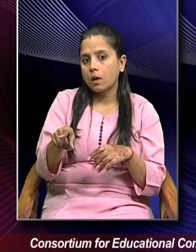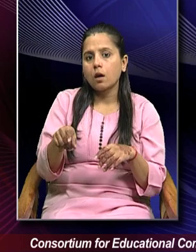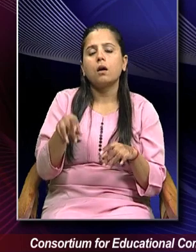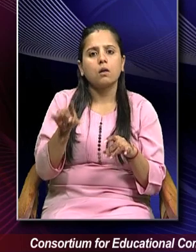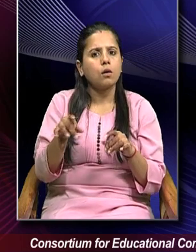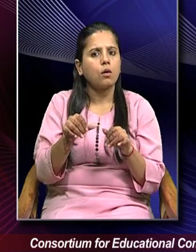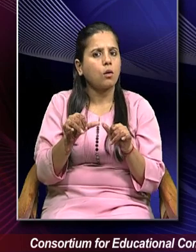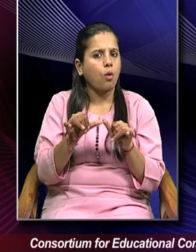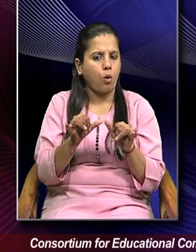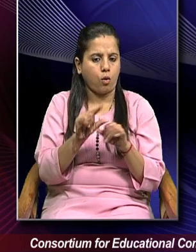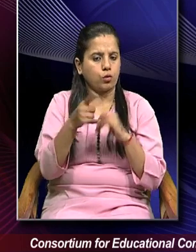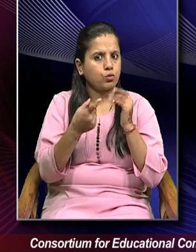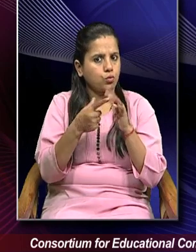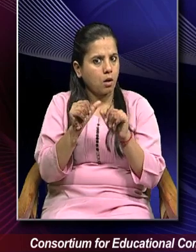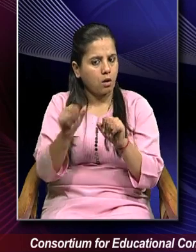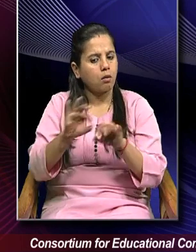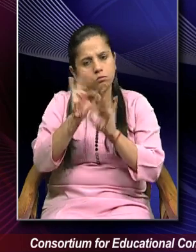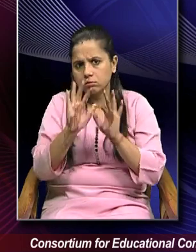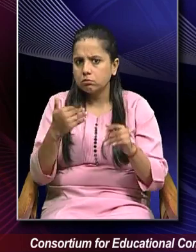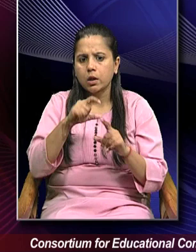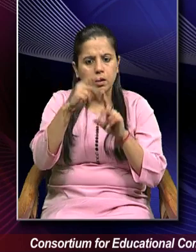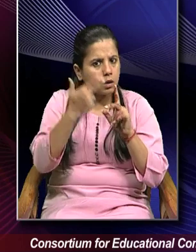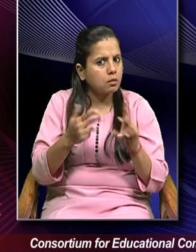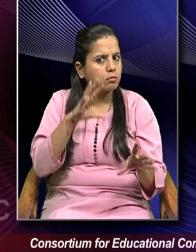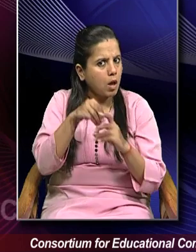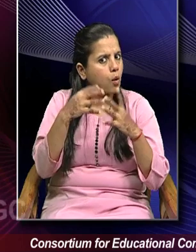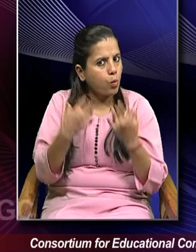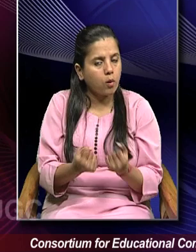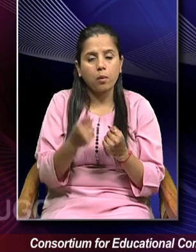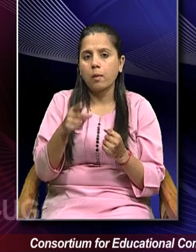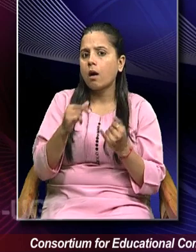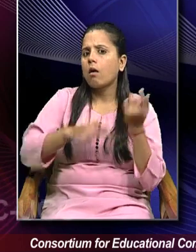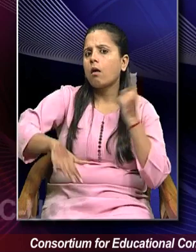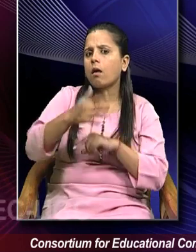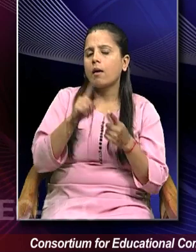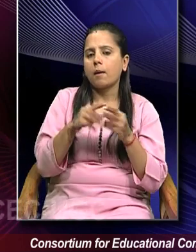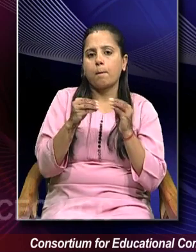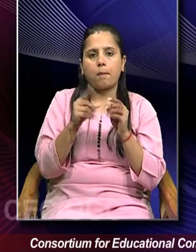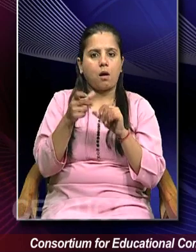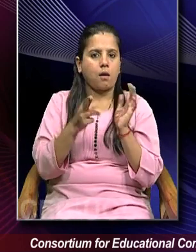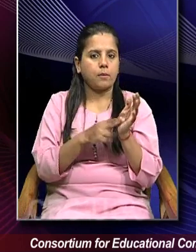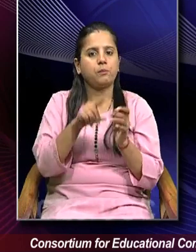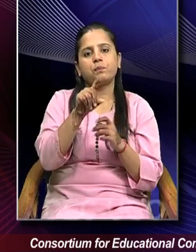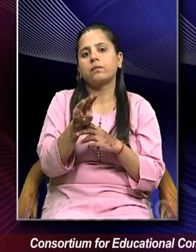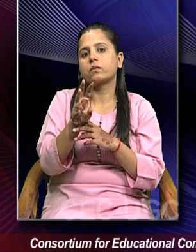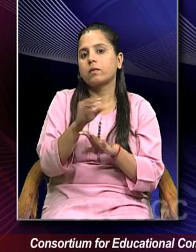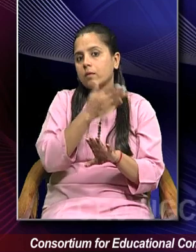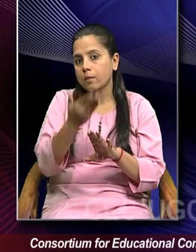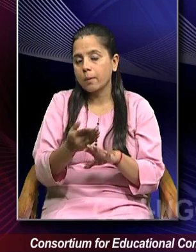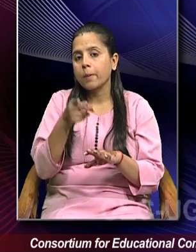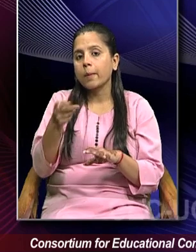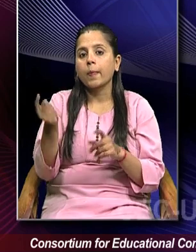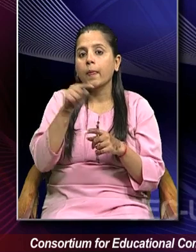to crush Serbian designs. And this kind of a situation, which was linked to the Balkan after 1913, had reached from